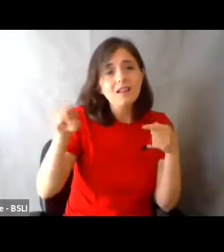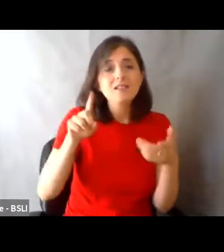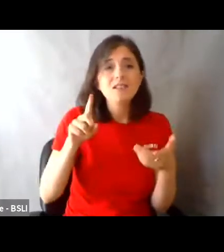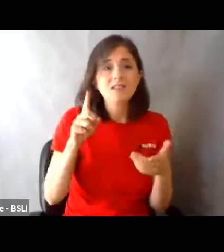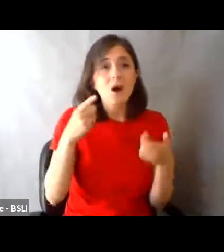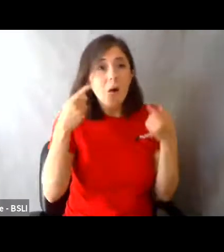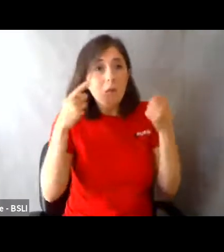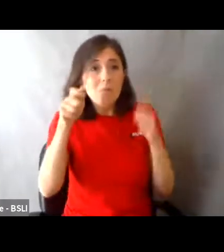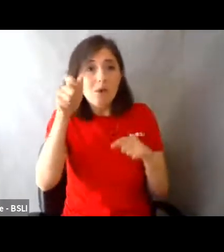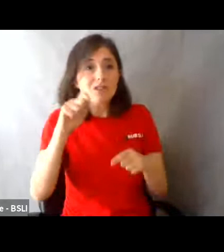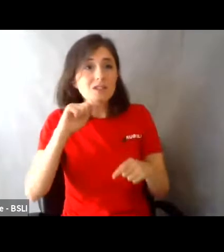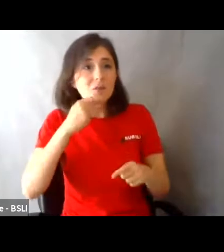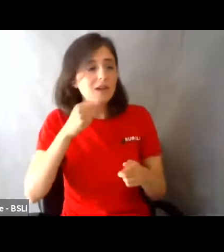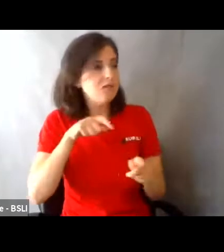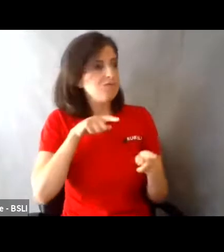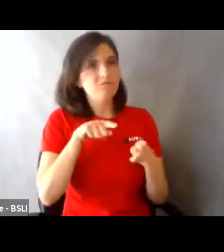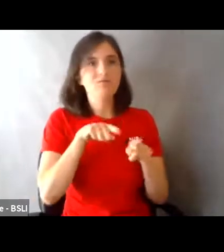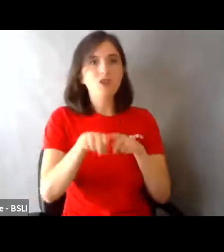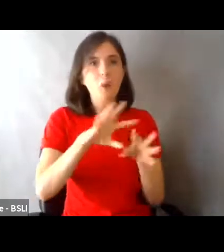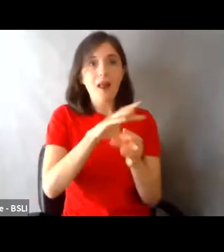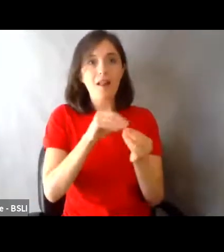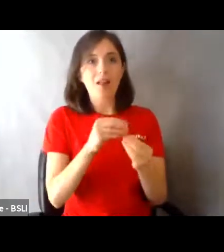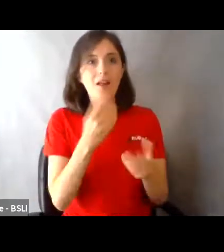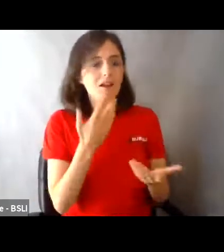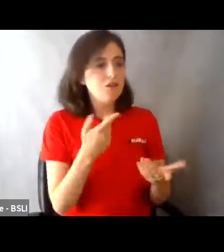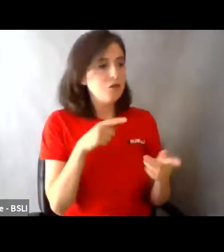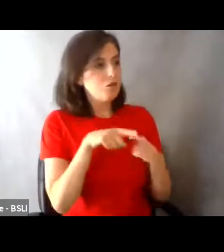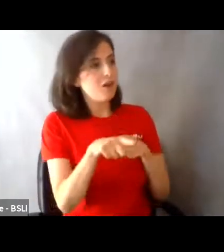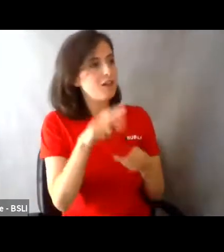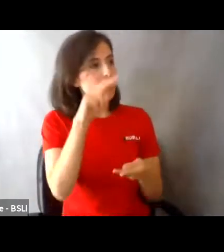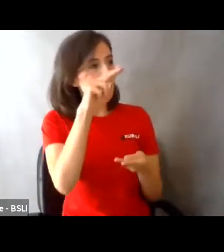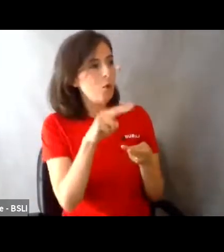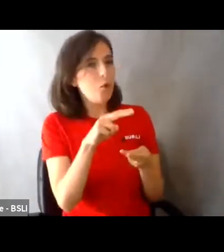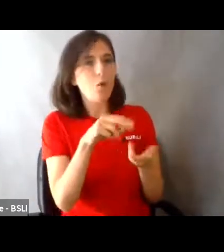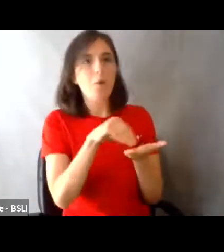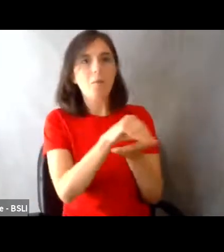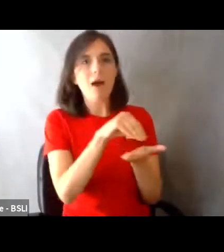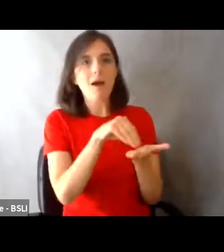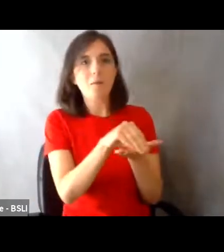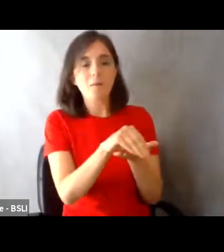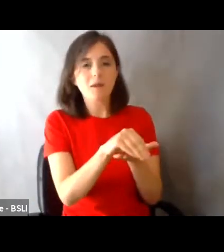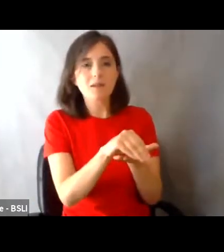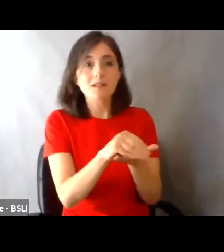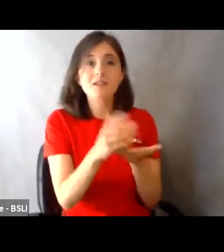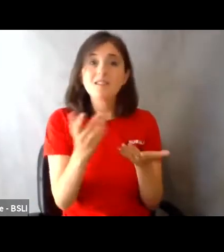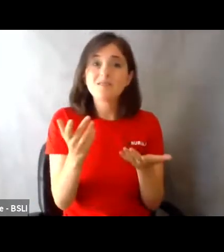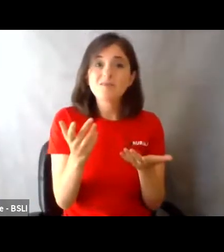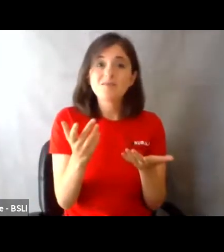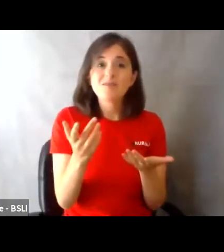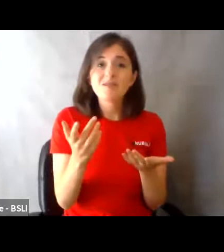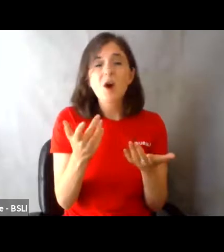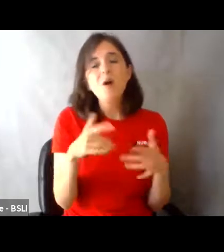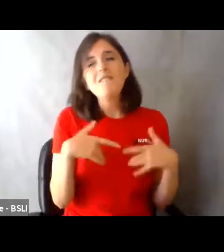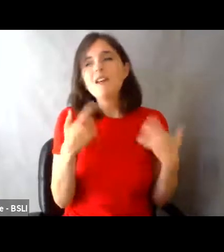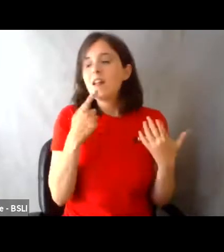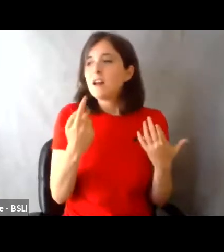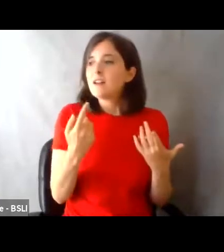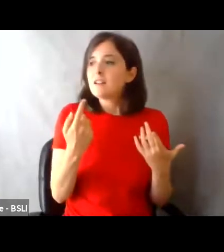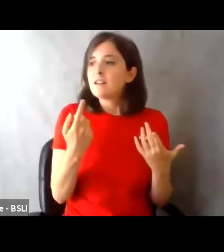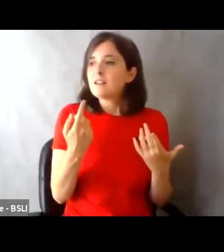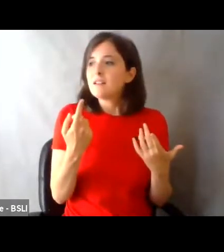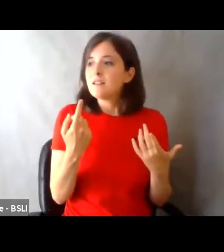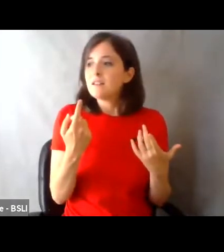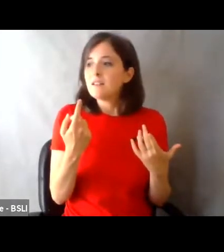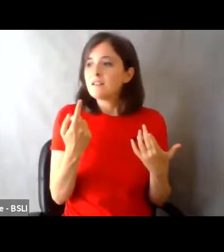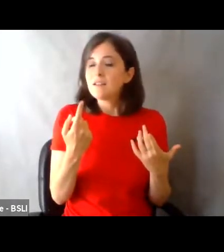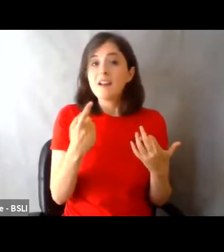just make sure that they don't have to pay for anything. And I think what happens sometimes is that poor get held to ransom if they have been